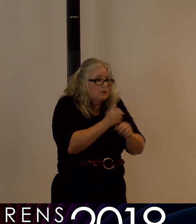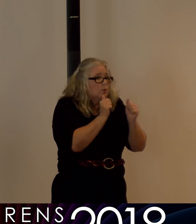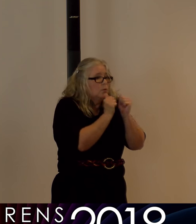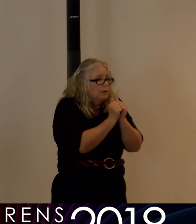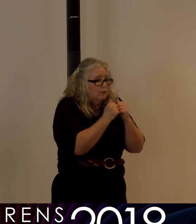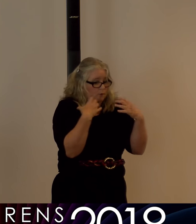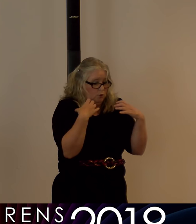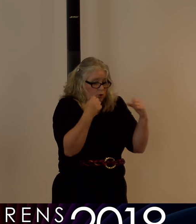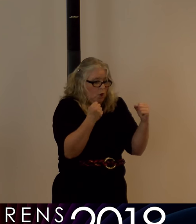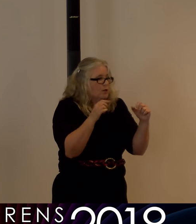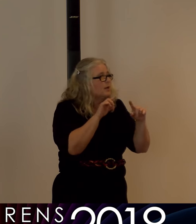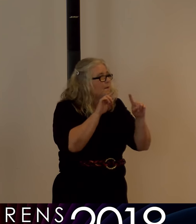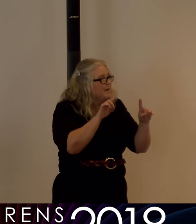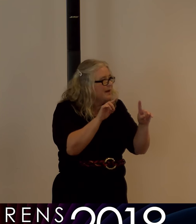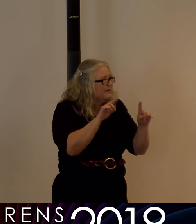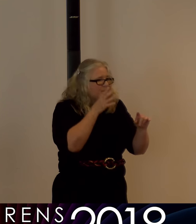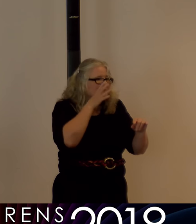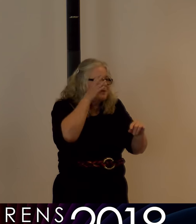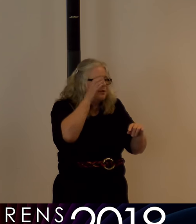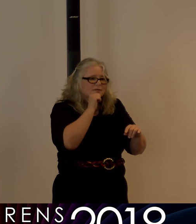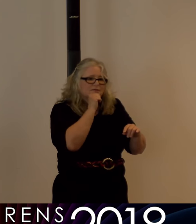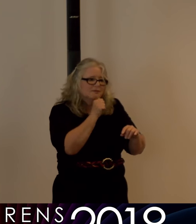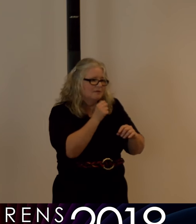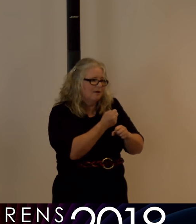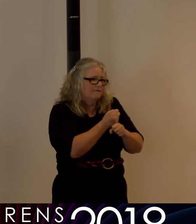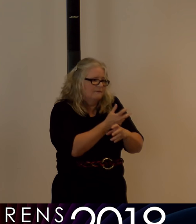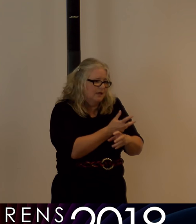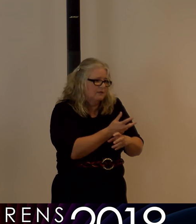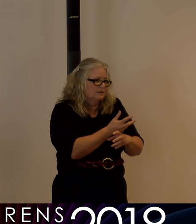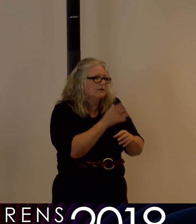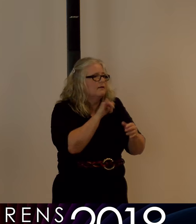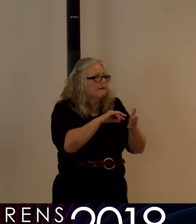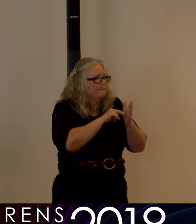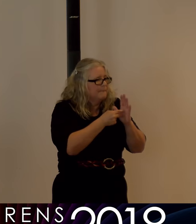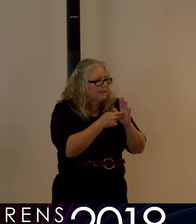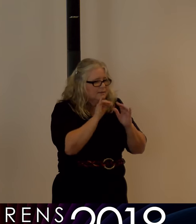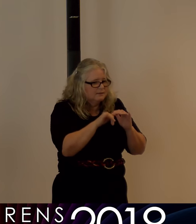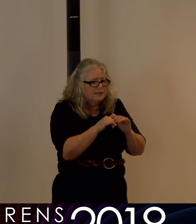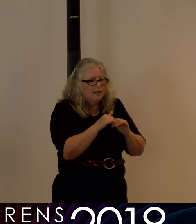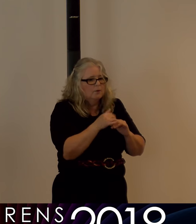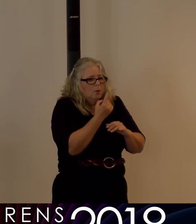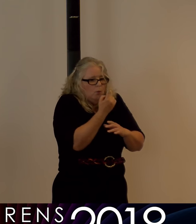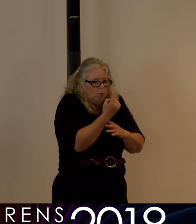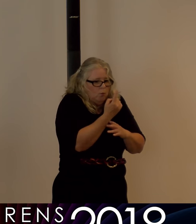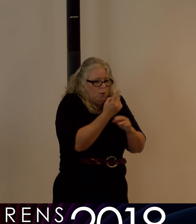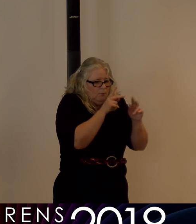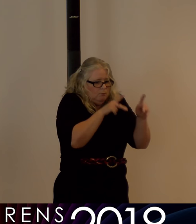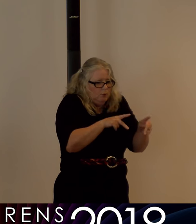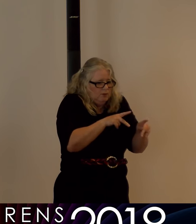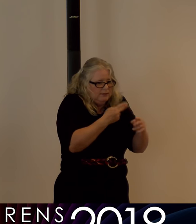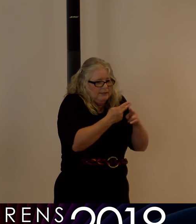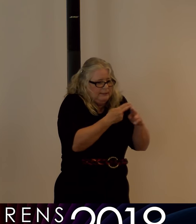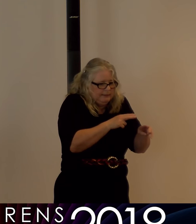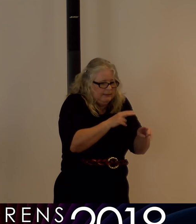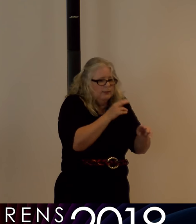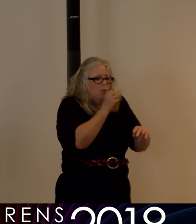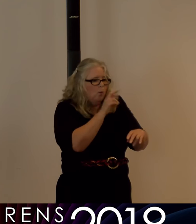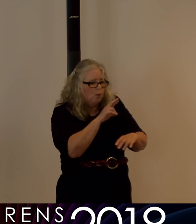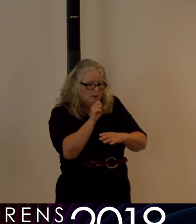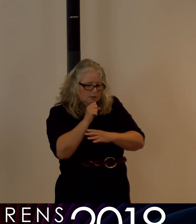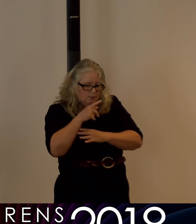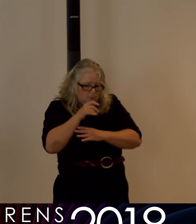unaffected. That means that a subpopulation of eggs or sperm likely had that change, and that led